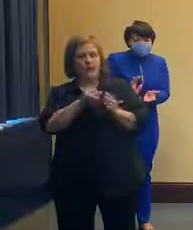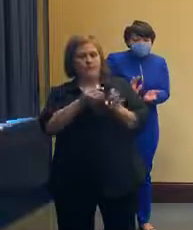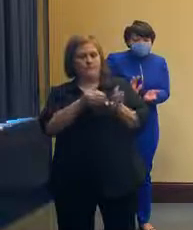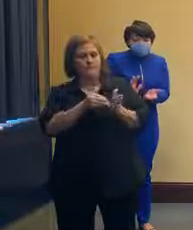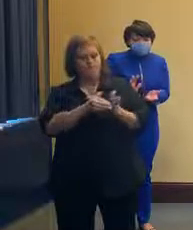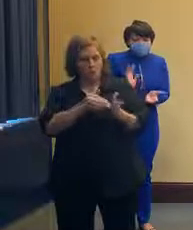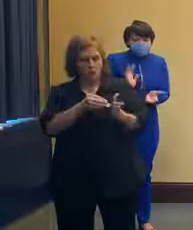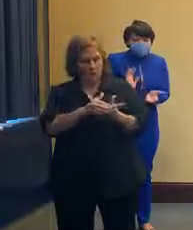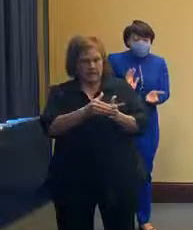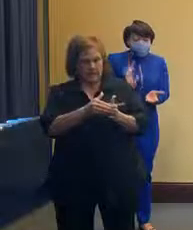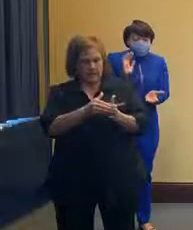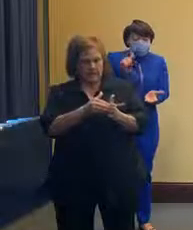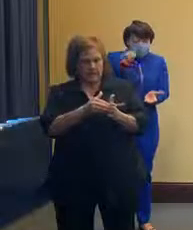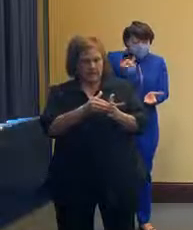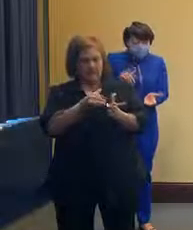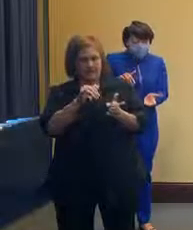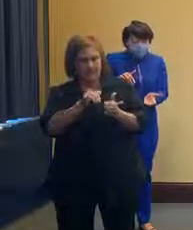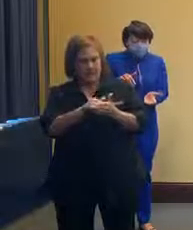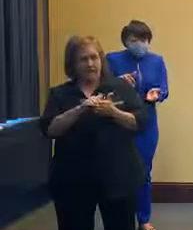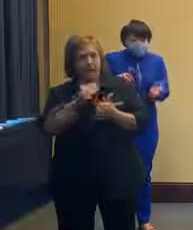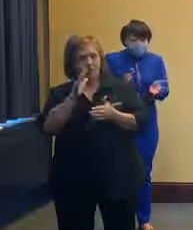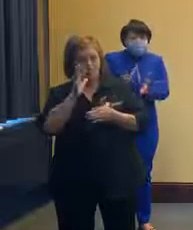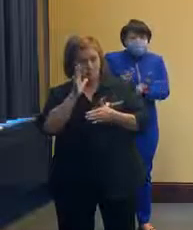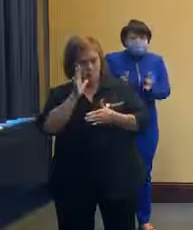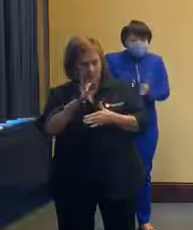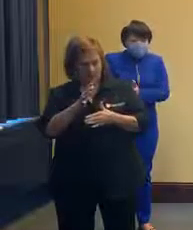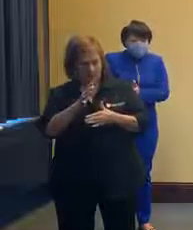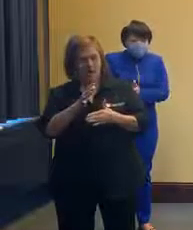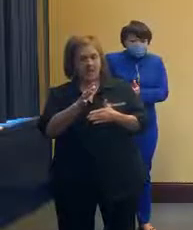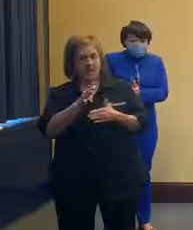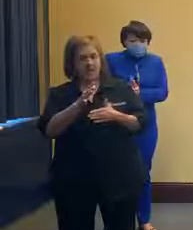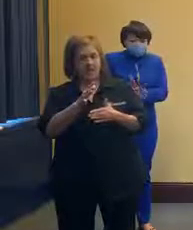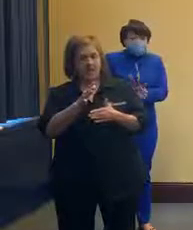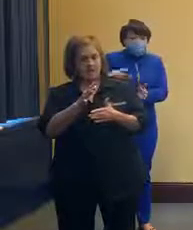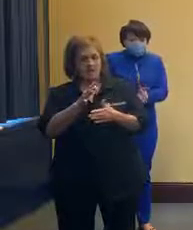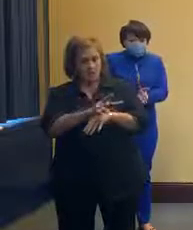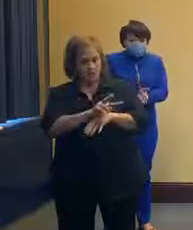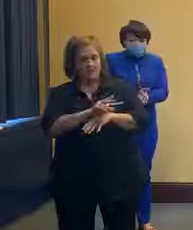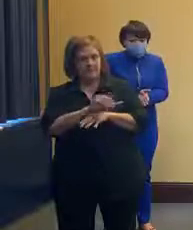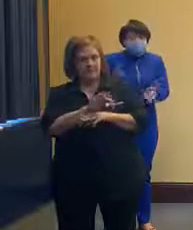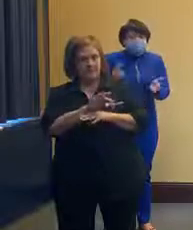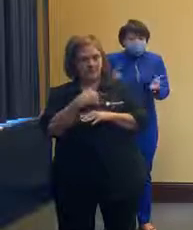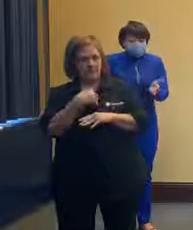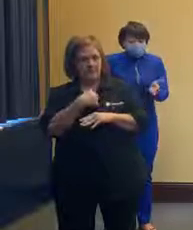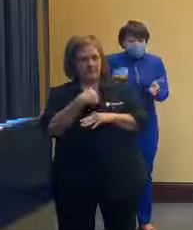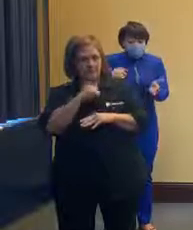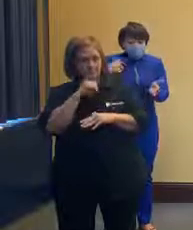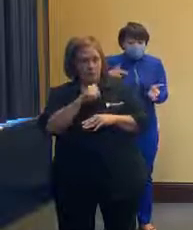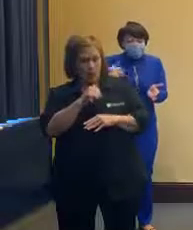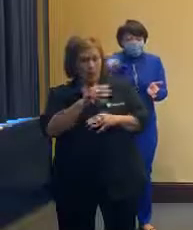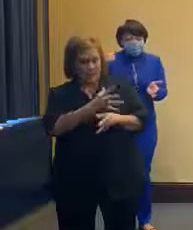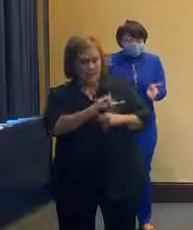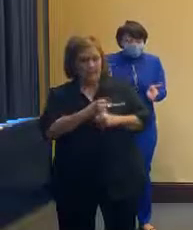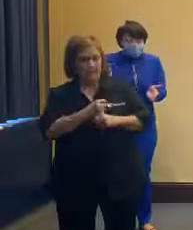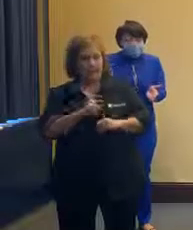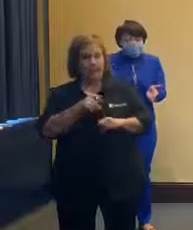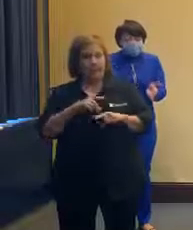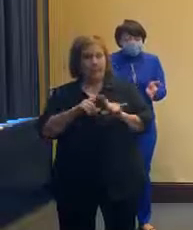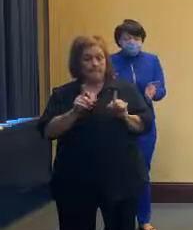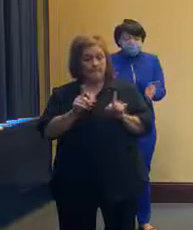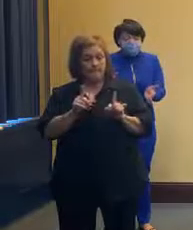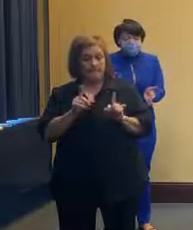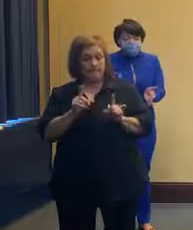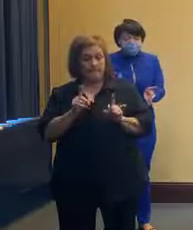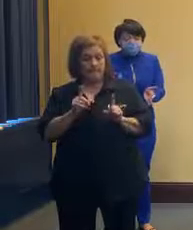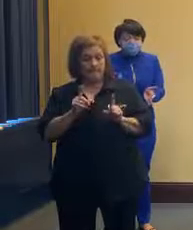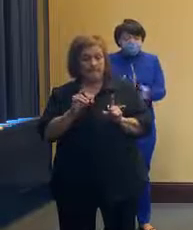million that will roll off if we do not re-up. But in thinking about re-upping